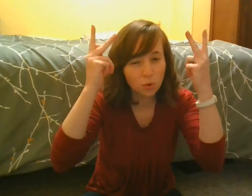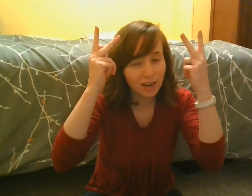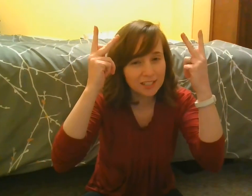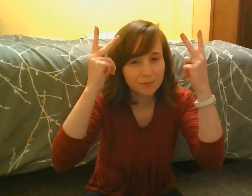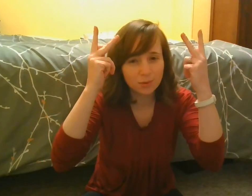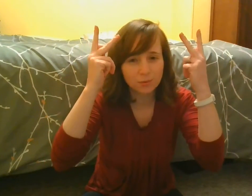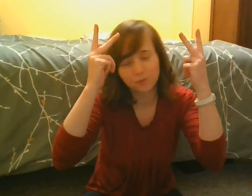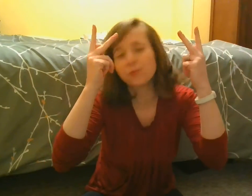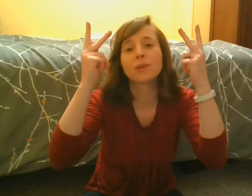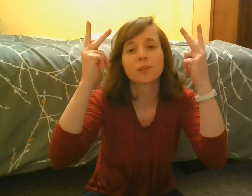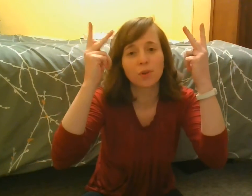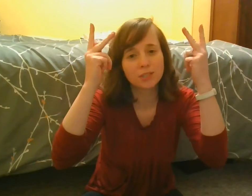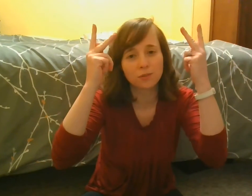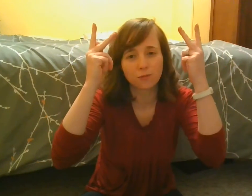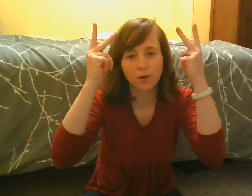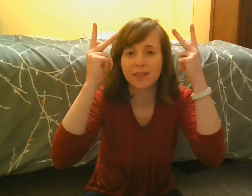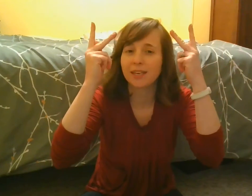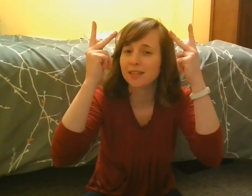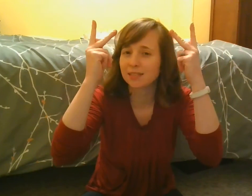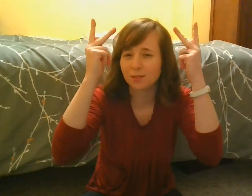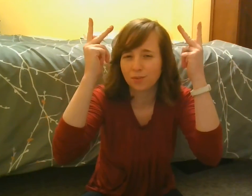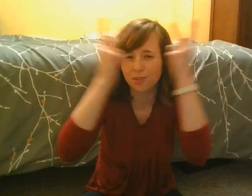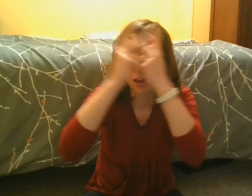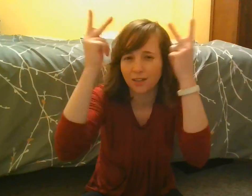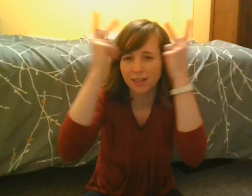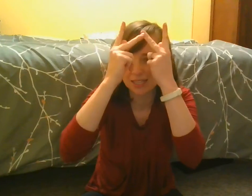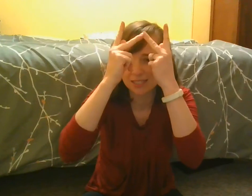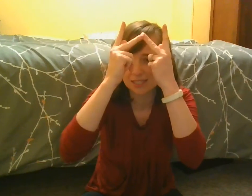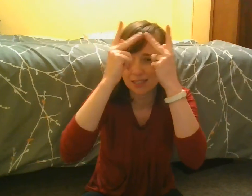cross them across your forehead like this. You're thoughtless.